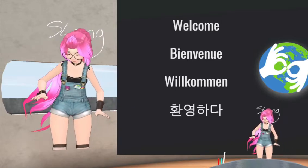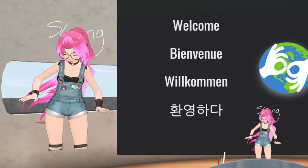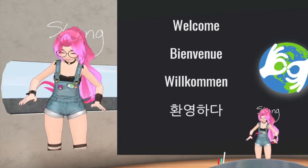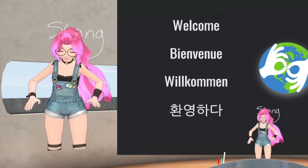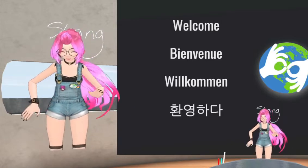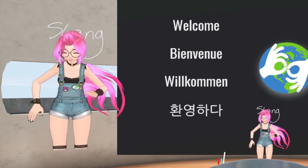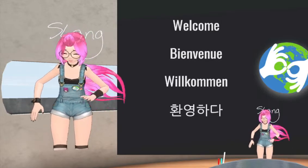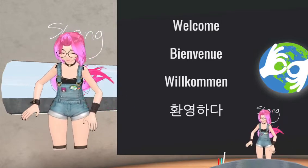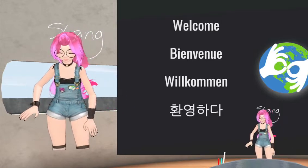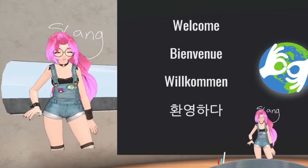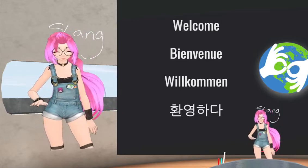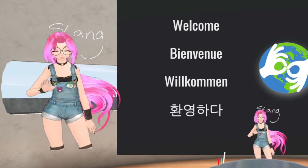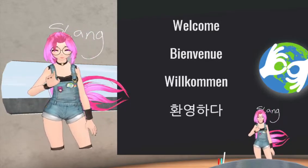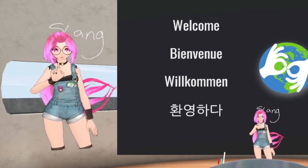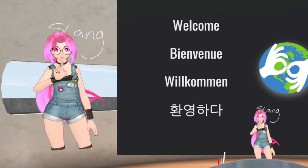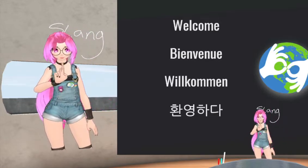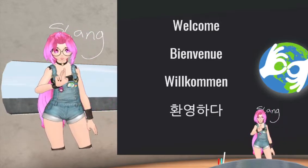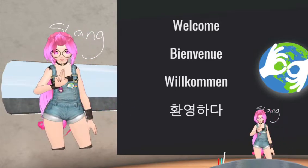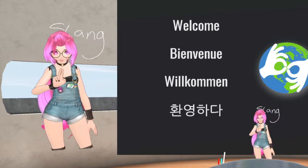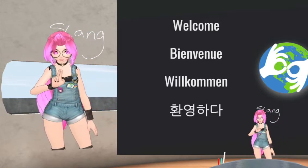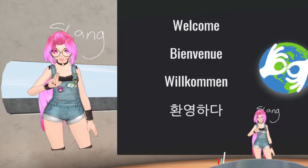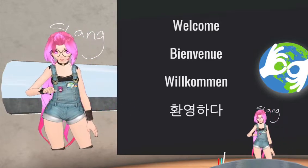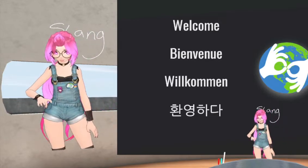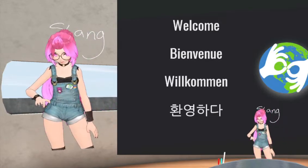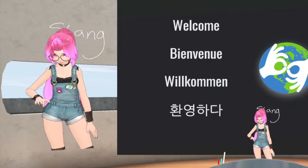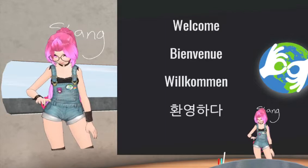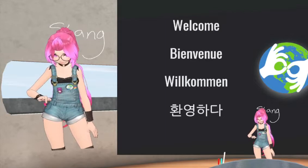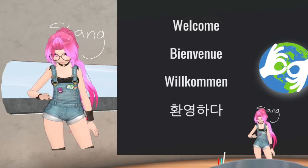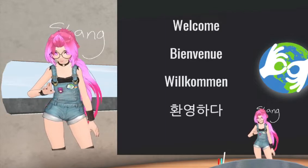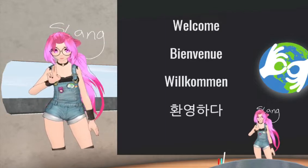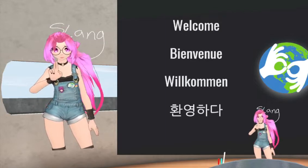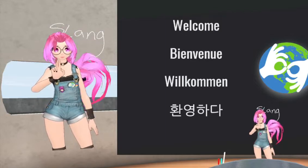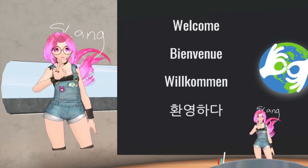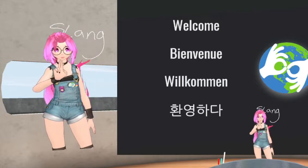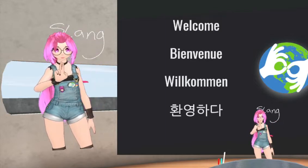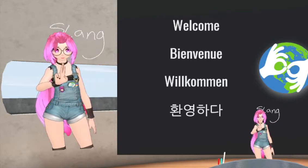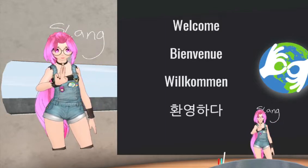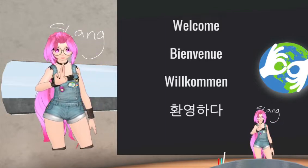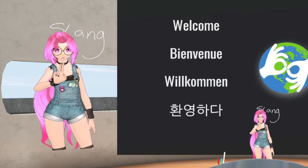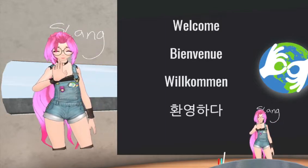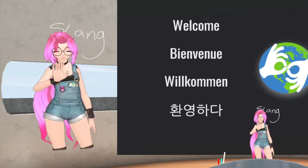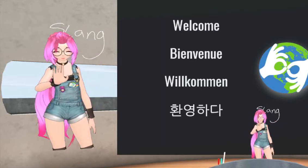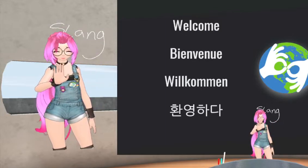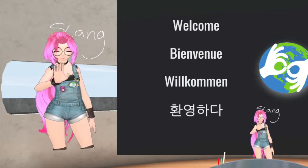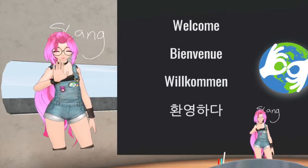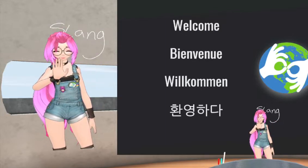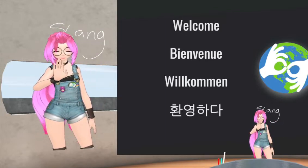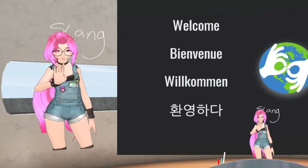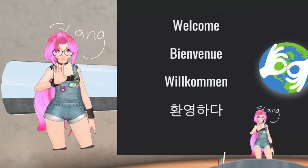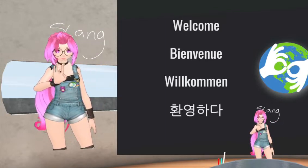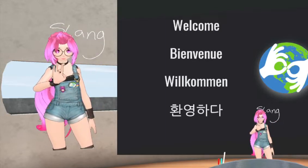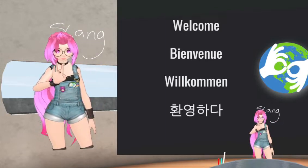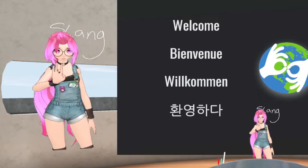I'm having a hard time understanding you. I have never met a deaf person personally who is upset with somebody